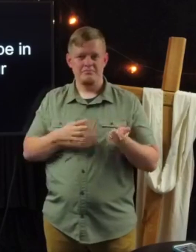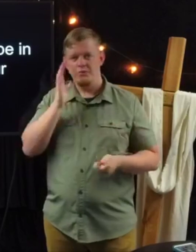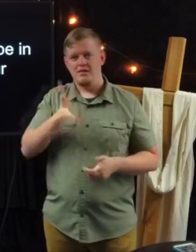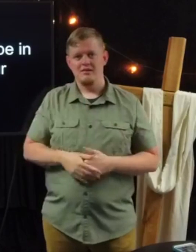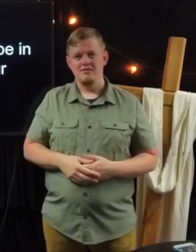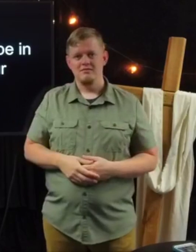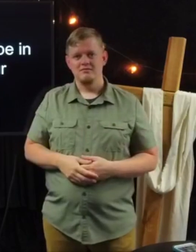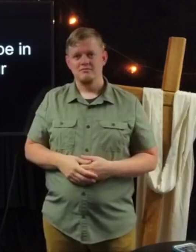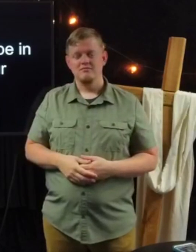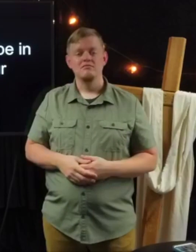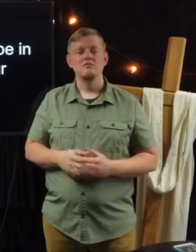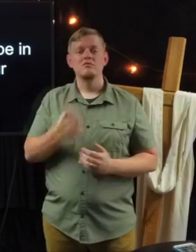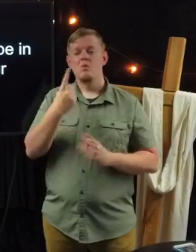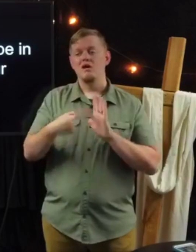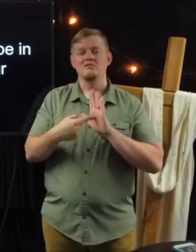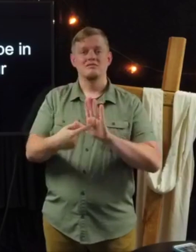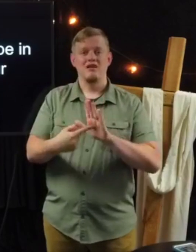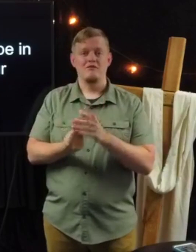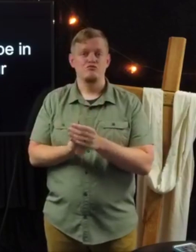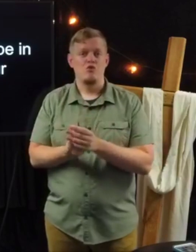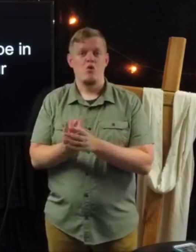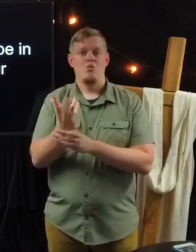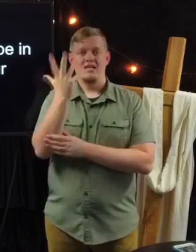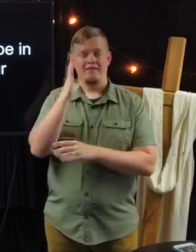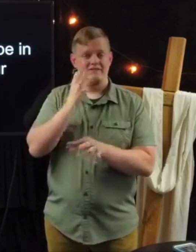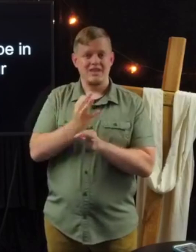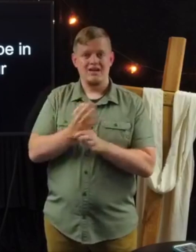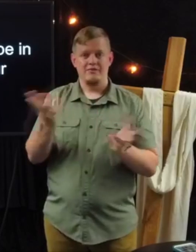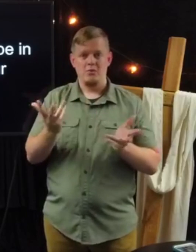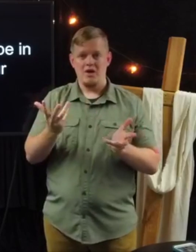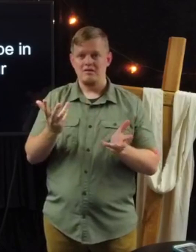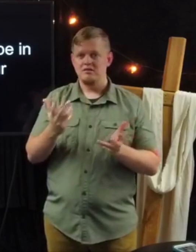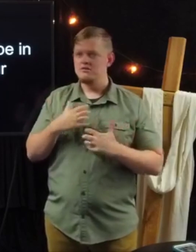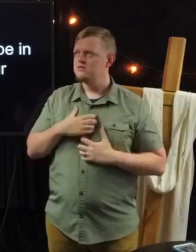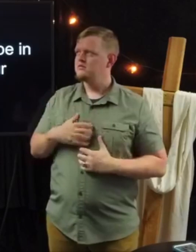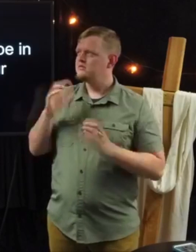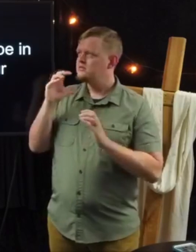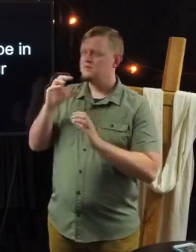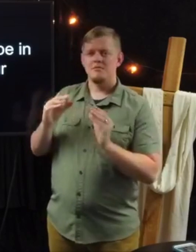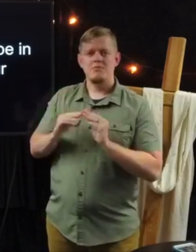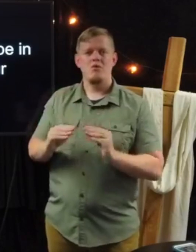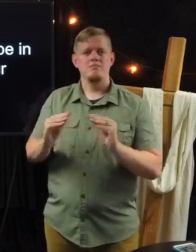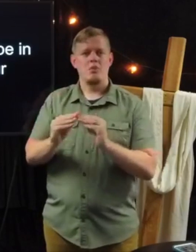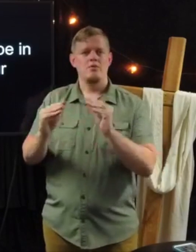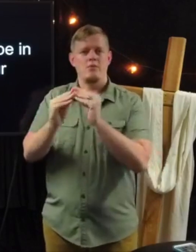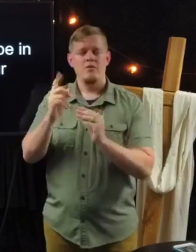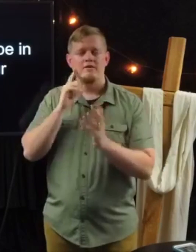may be little. But one example of growth in faith is when that desire becomes greater